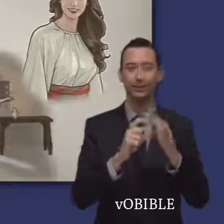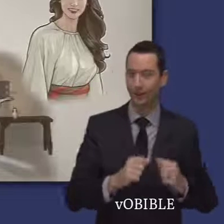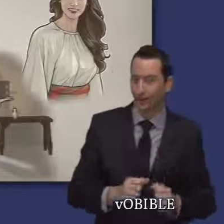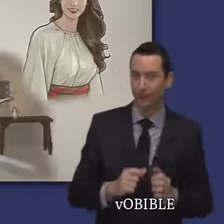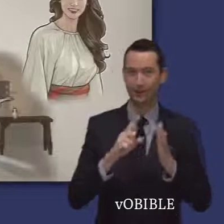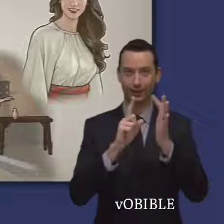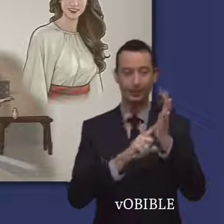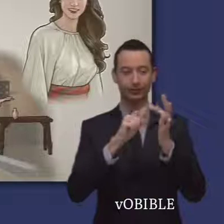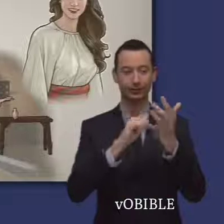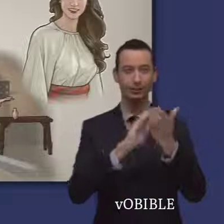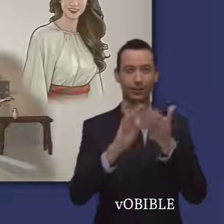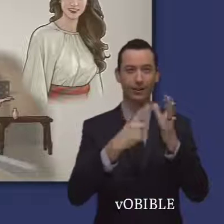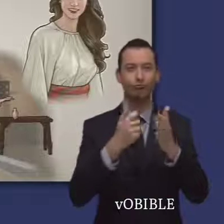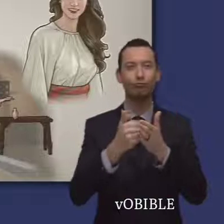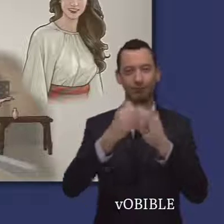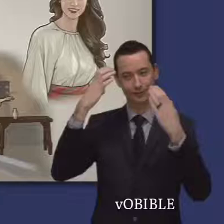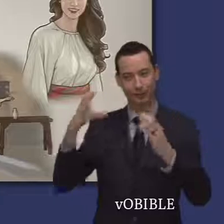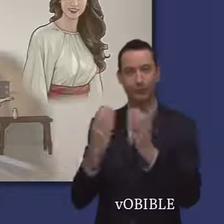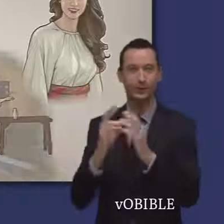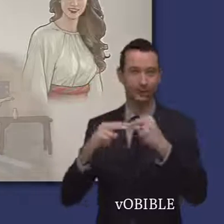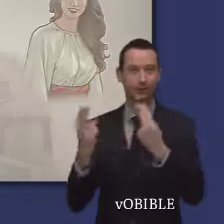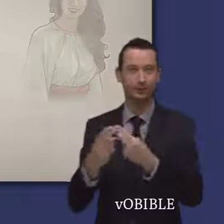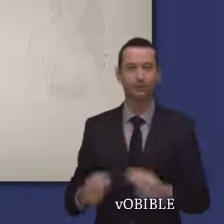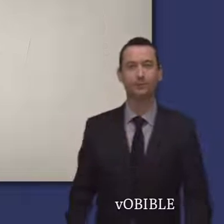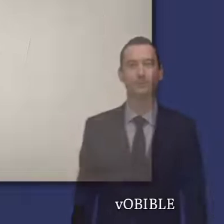the place where the prophet Elisha often stayed with a family.